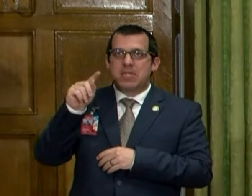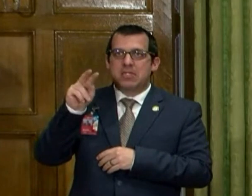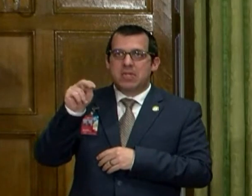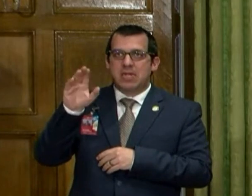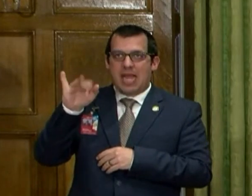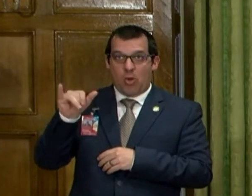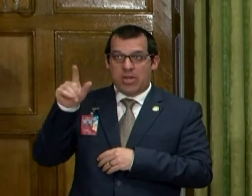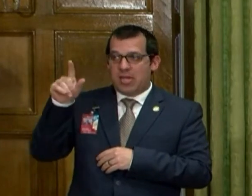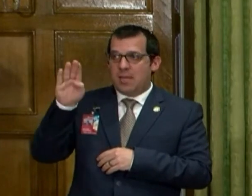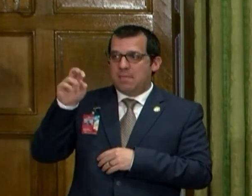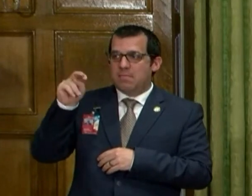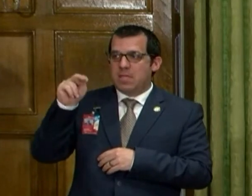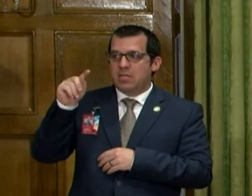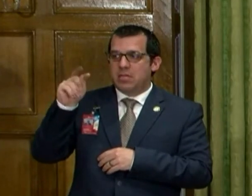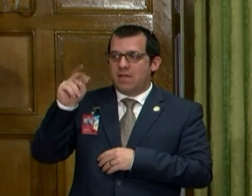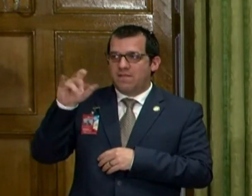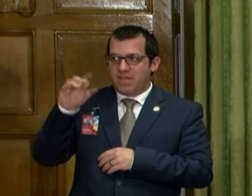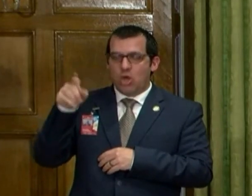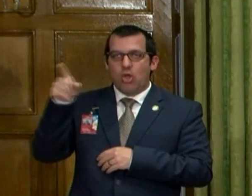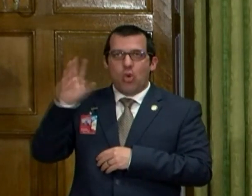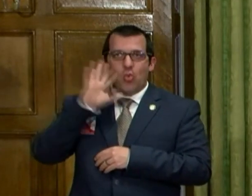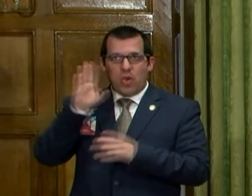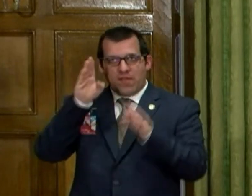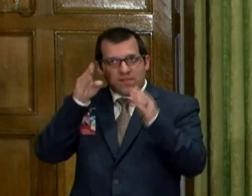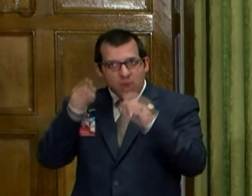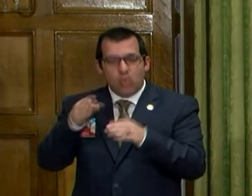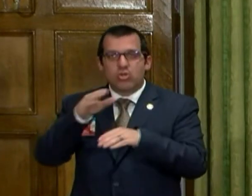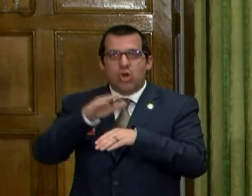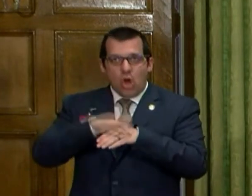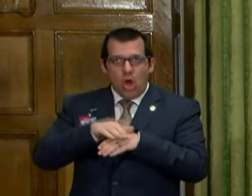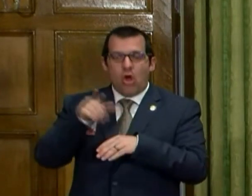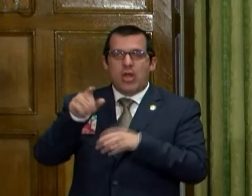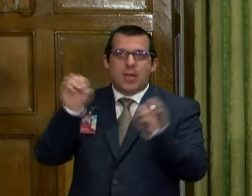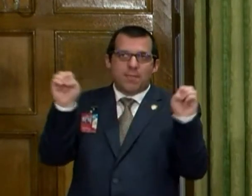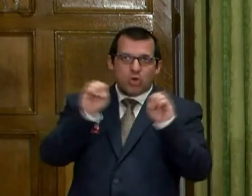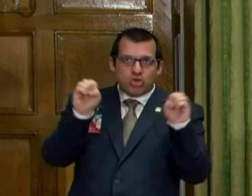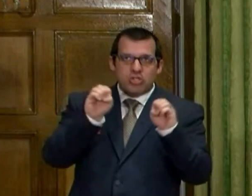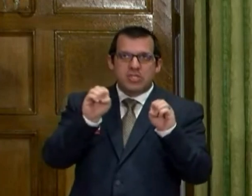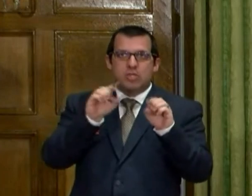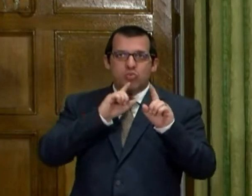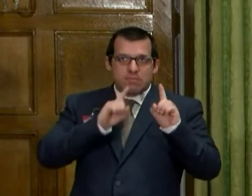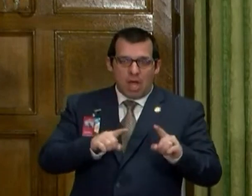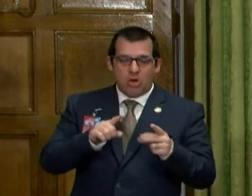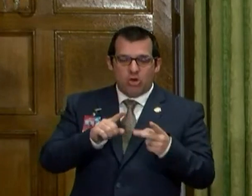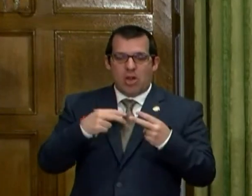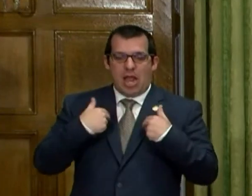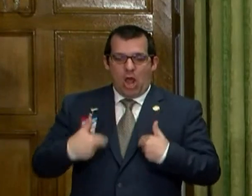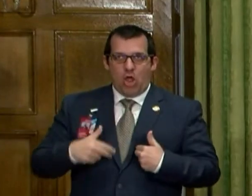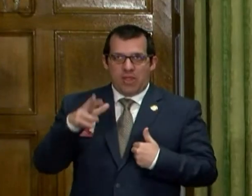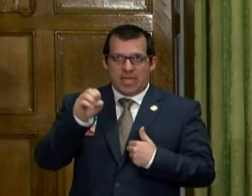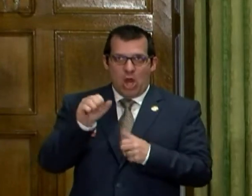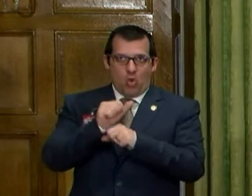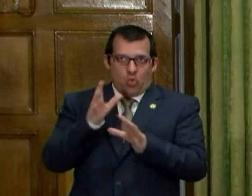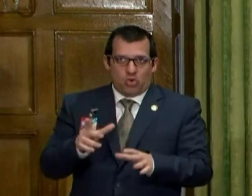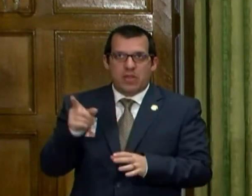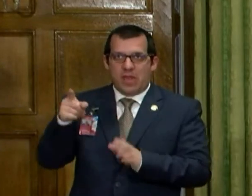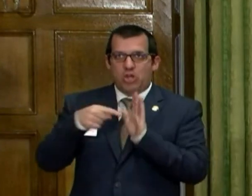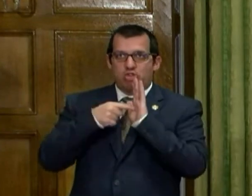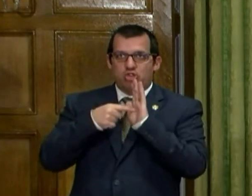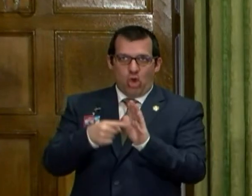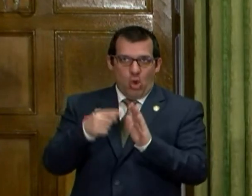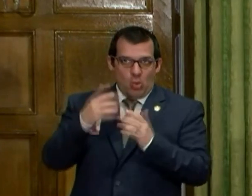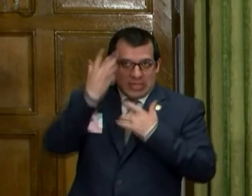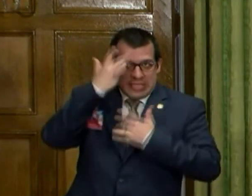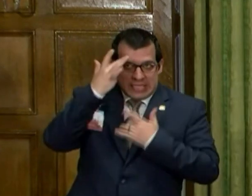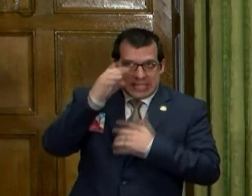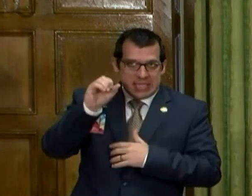Bentonville, that will be focusing on first responders and healthcare workers that show symptoms.